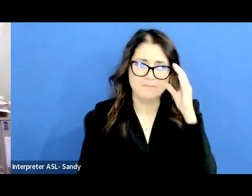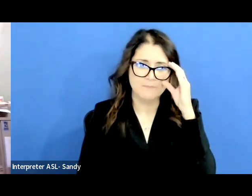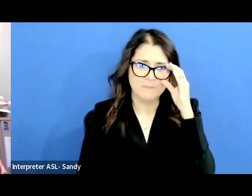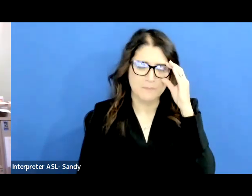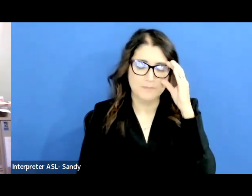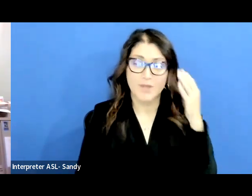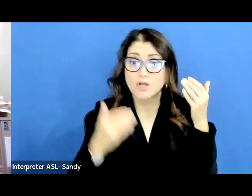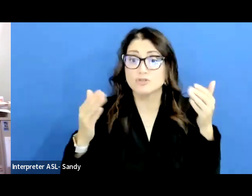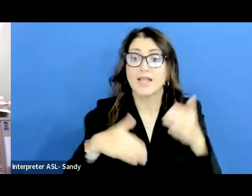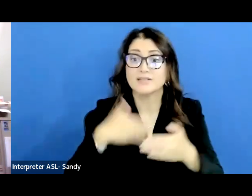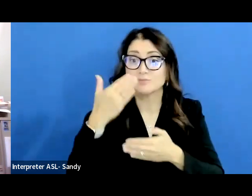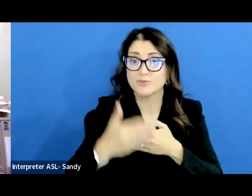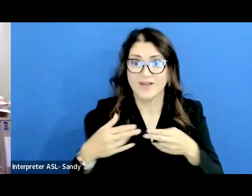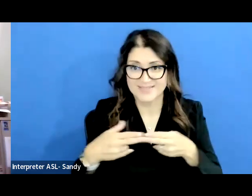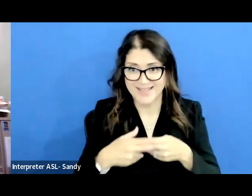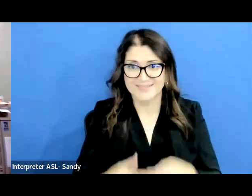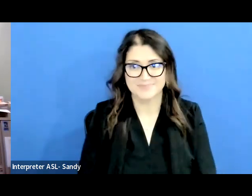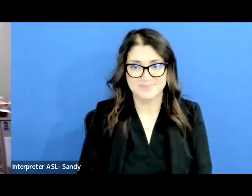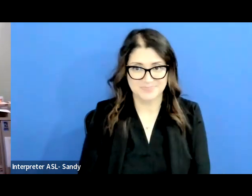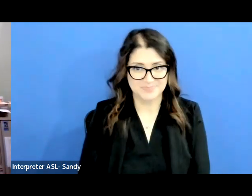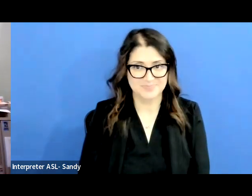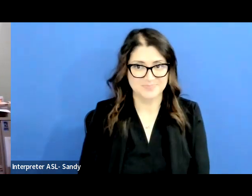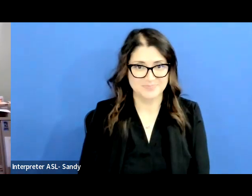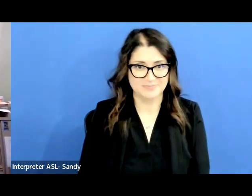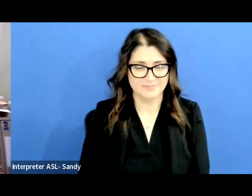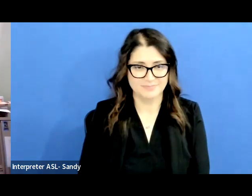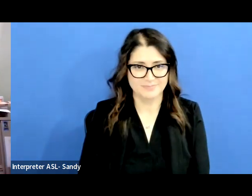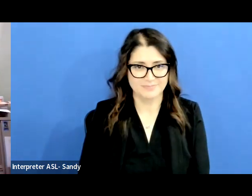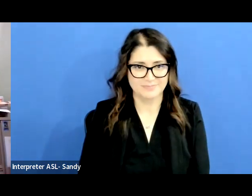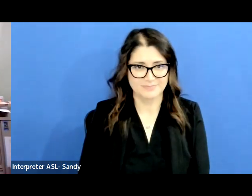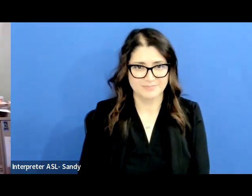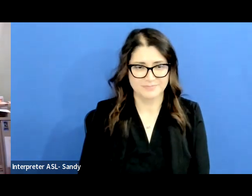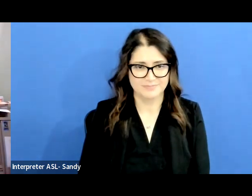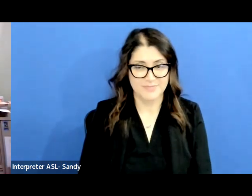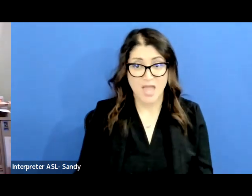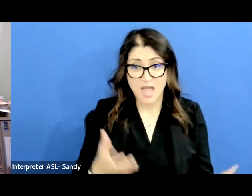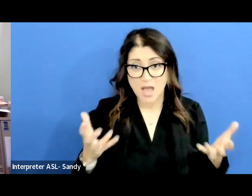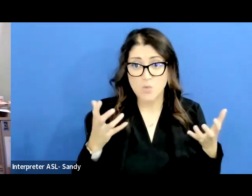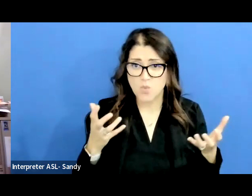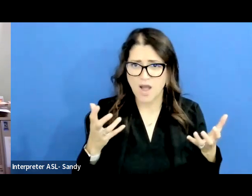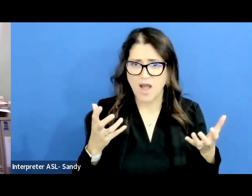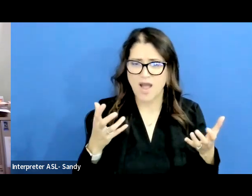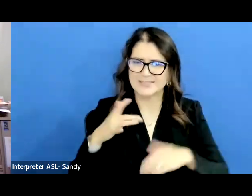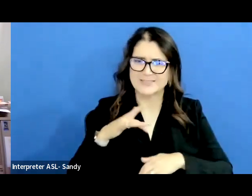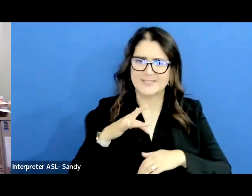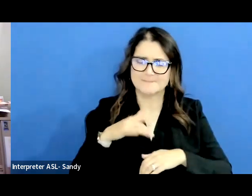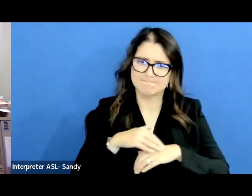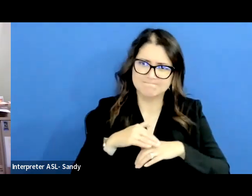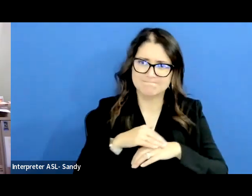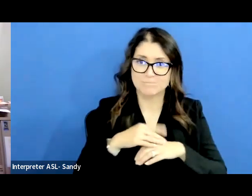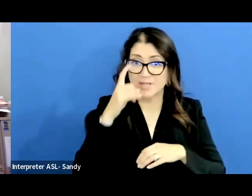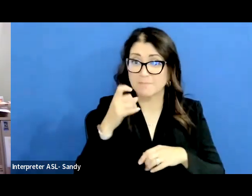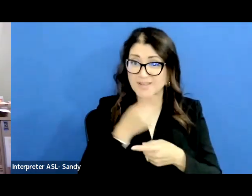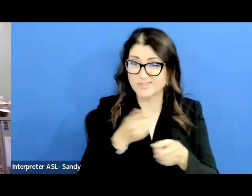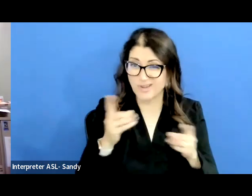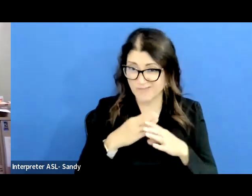So let's move on to the next slide. And I want to touch base with everyone because you're all getting